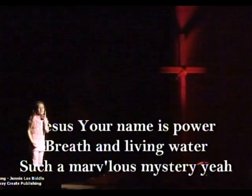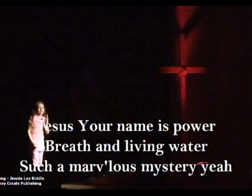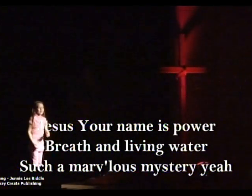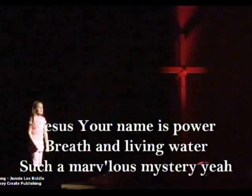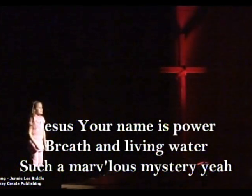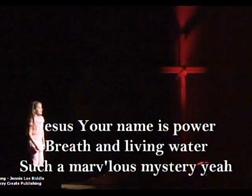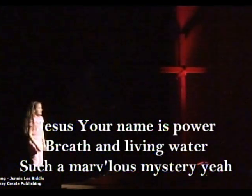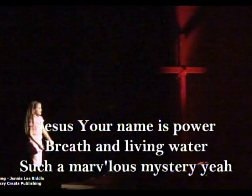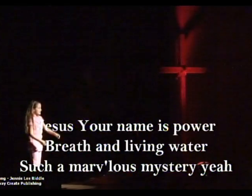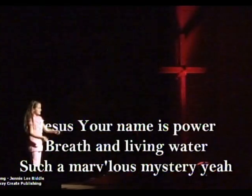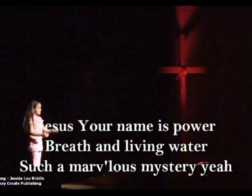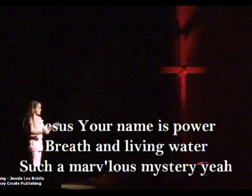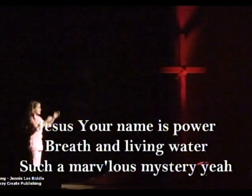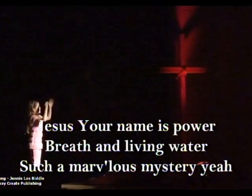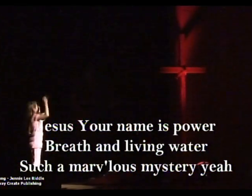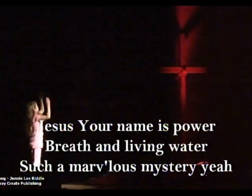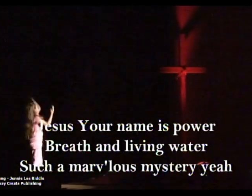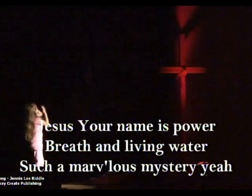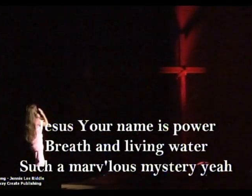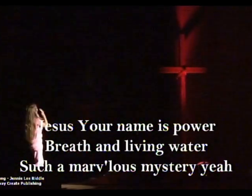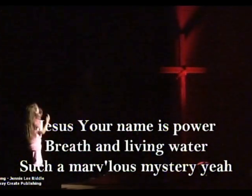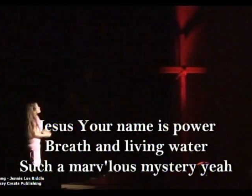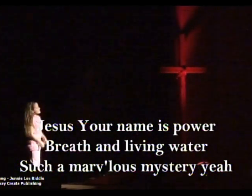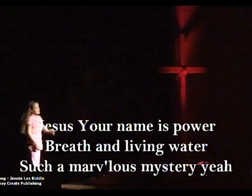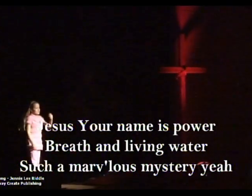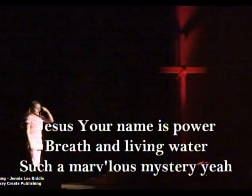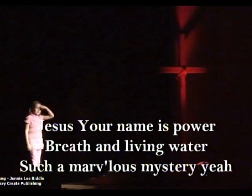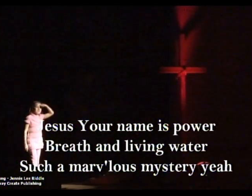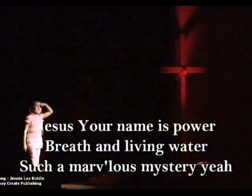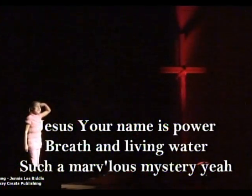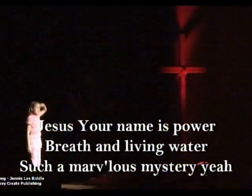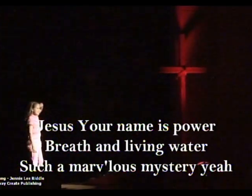Such a marvelous mystery